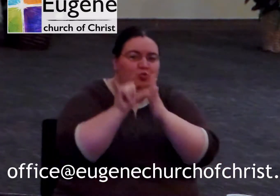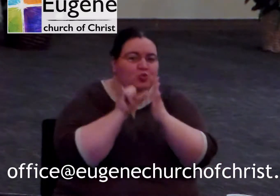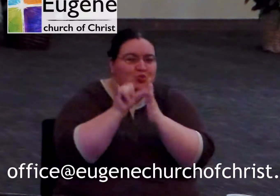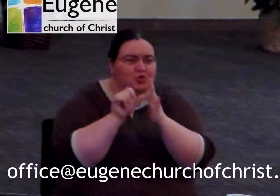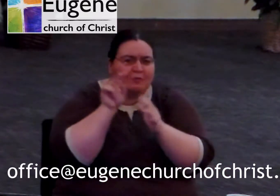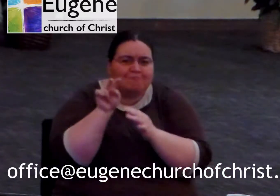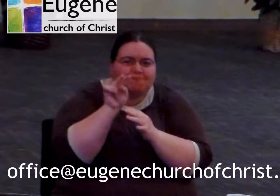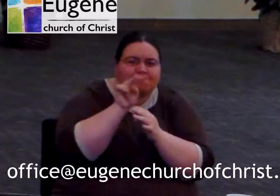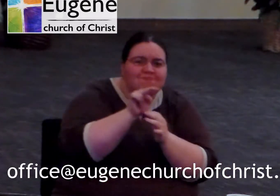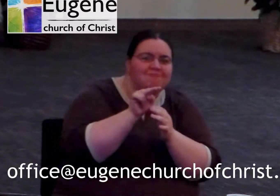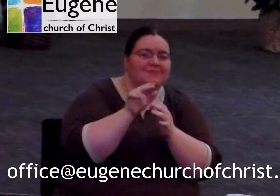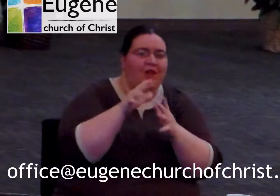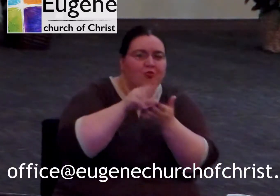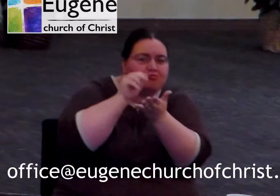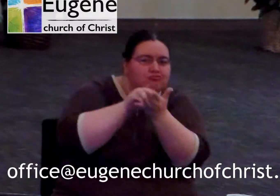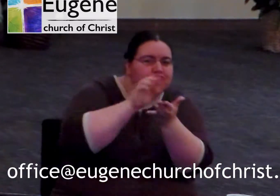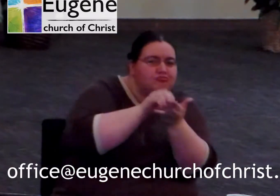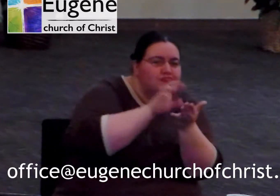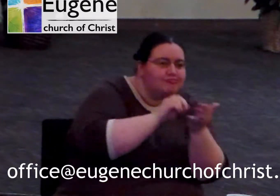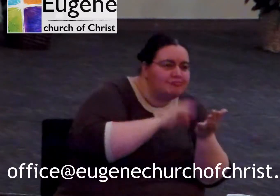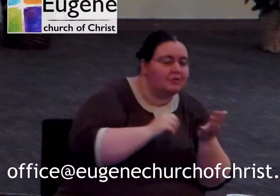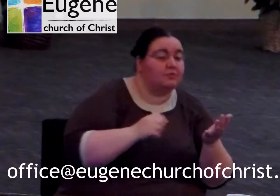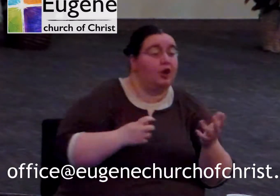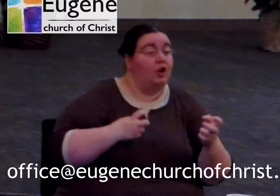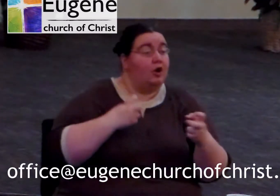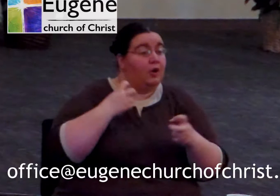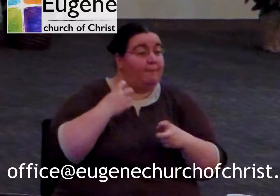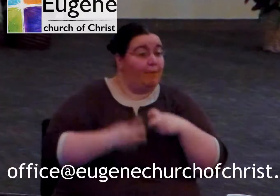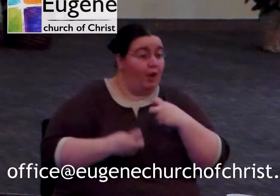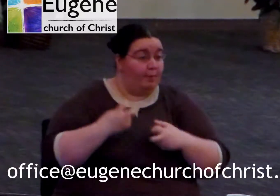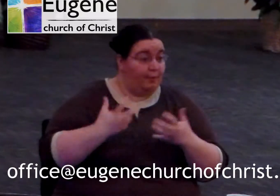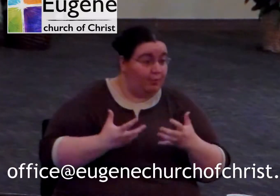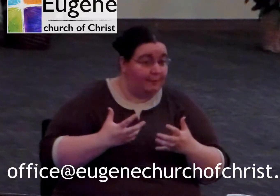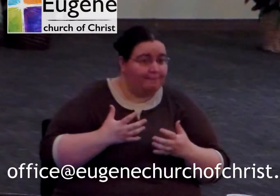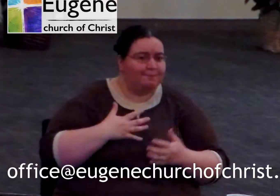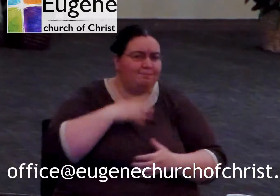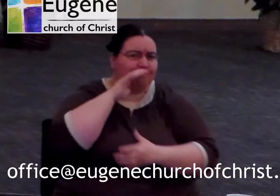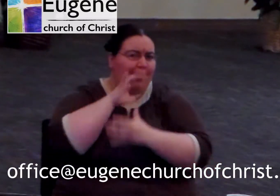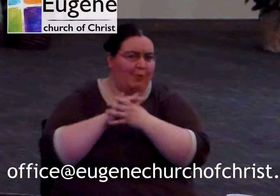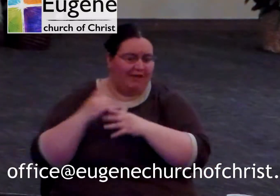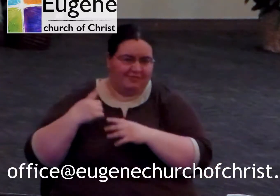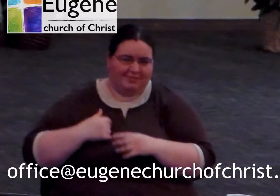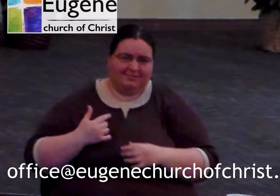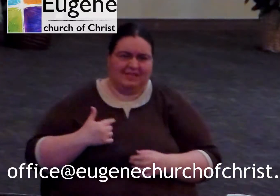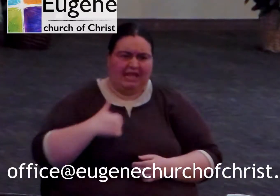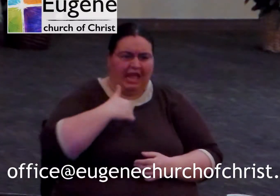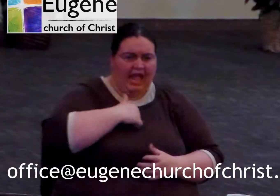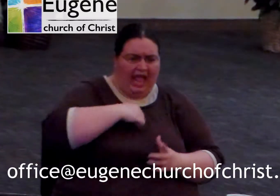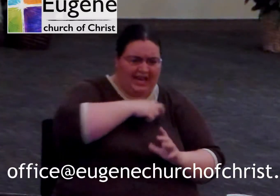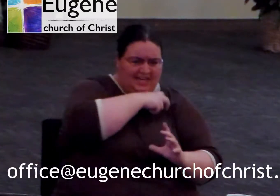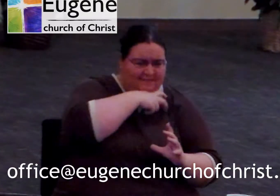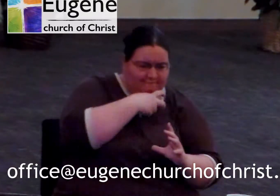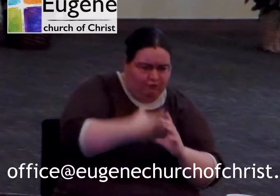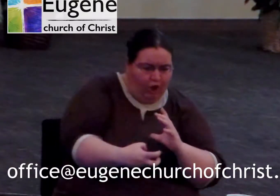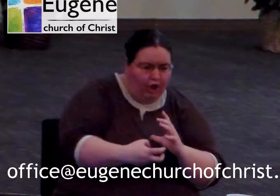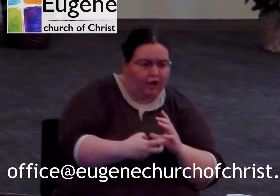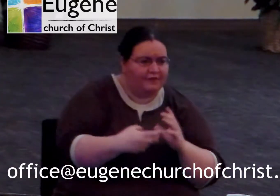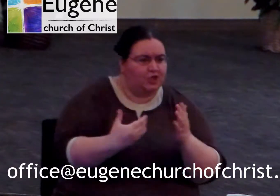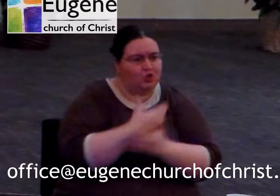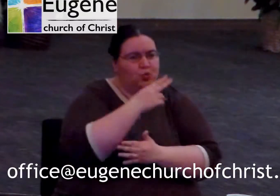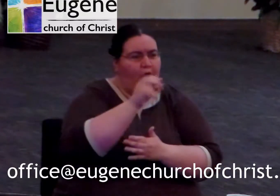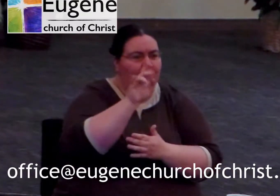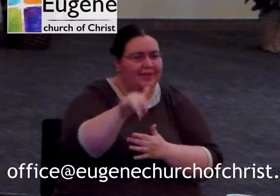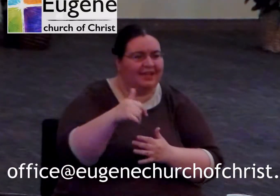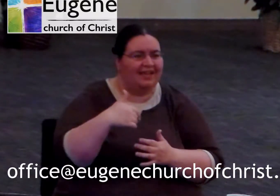out. And it's kind of crazy, not only for her, but for our budget. And so I might see something that Dave Canterbury or Les Stroud talked about on a